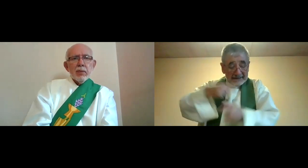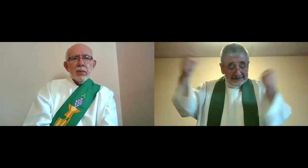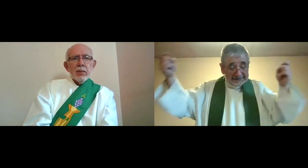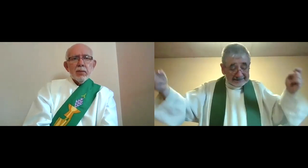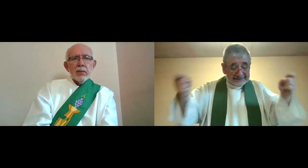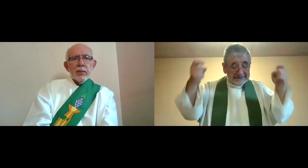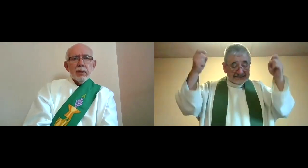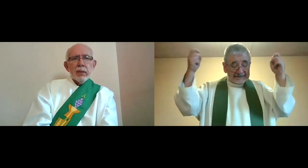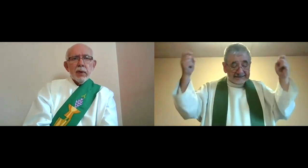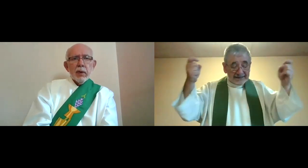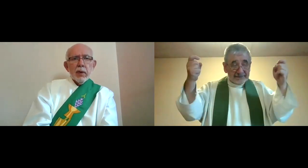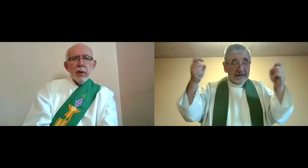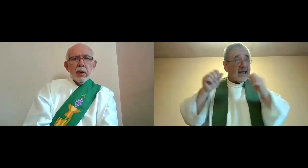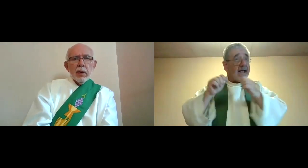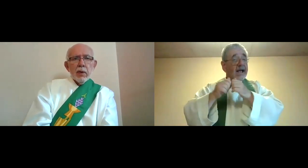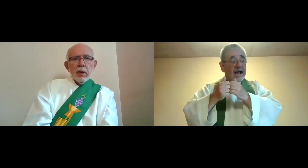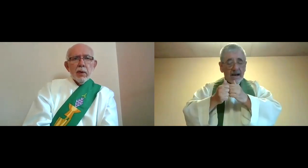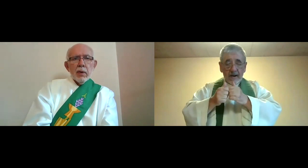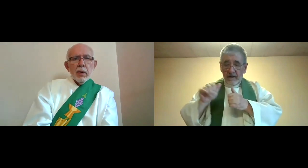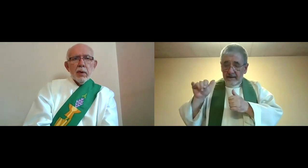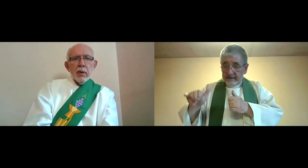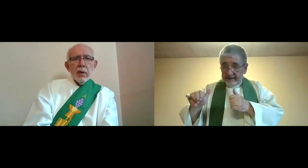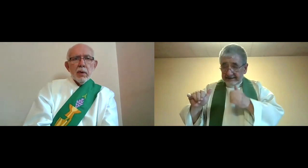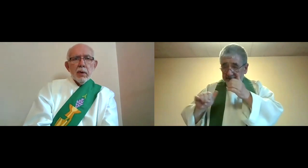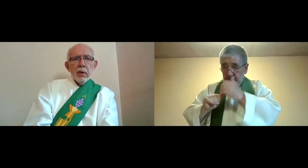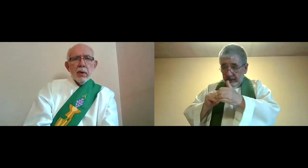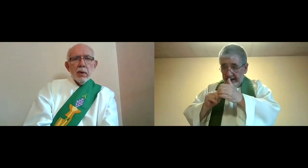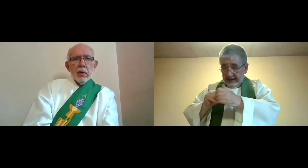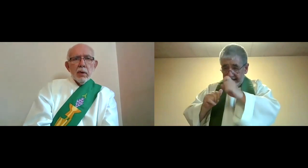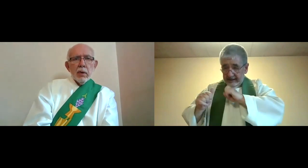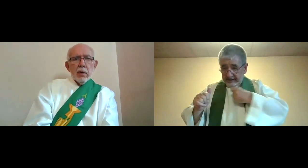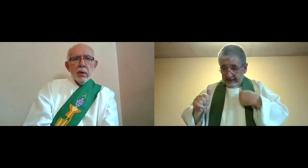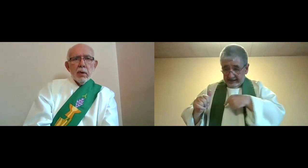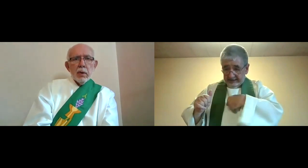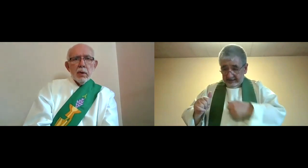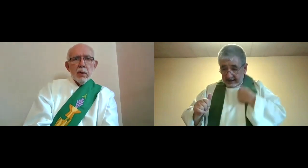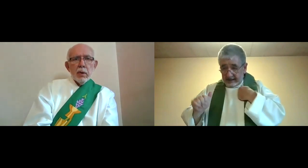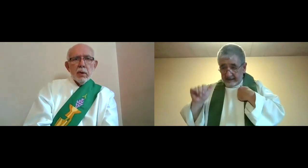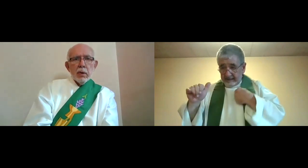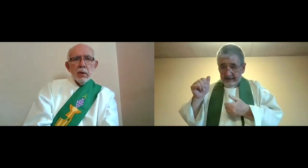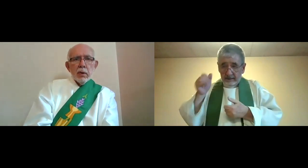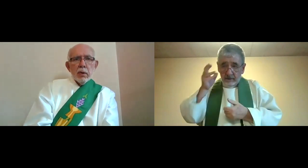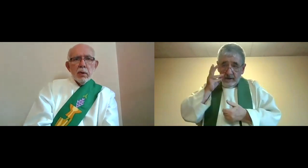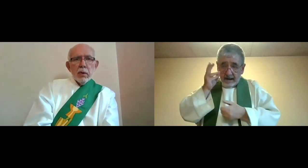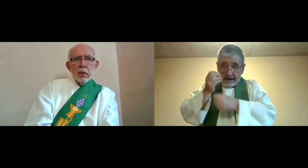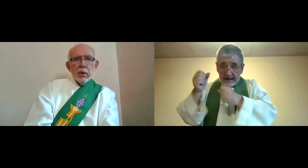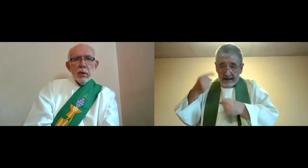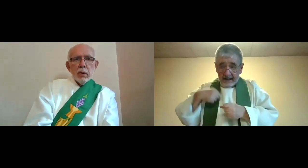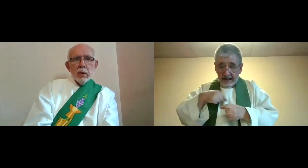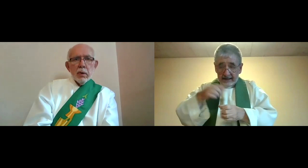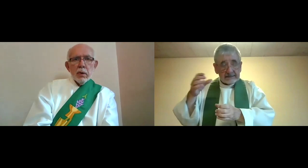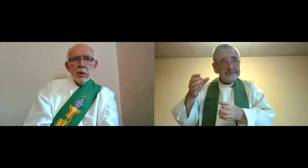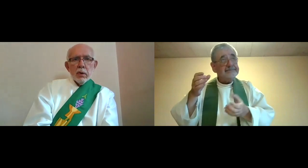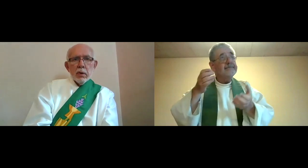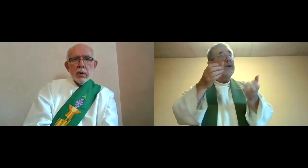as we celebrate the memorial of his death and resurrection, we offer you, Lord, the bread of life and